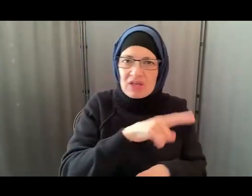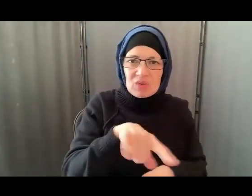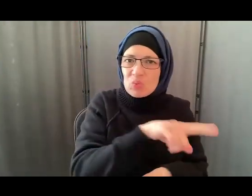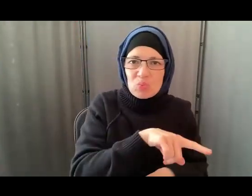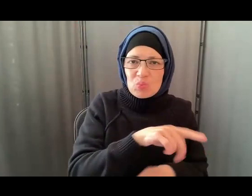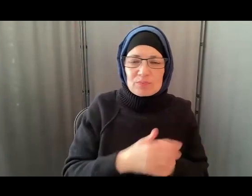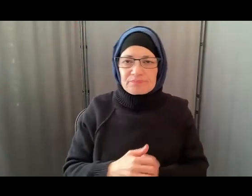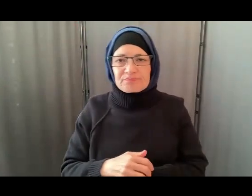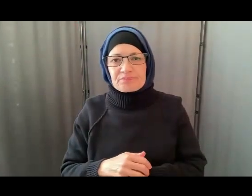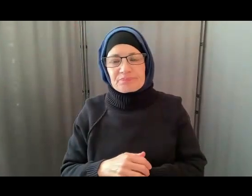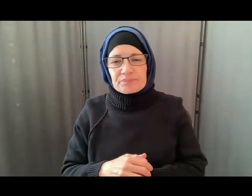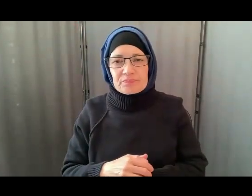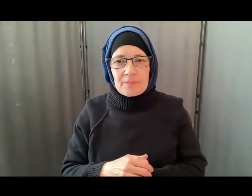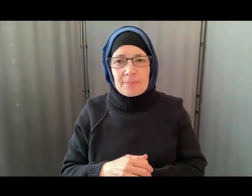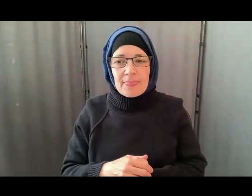So